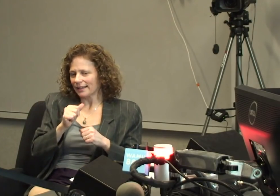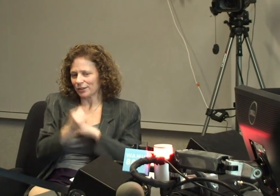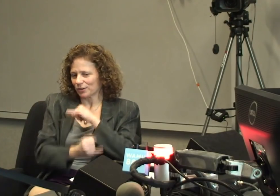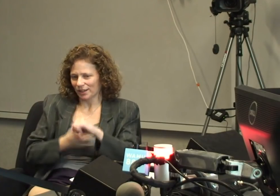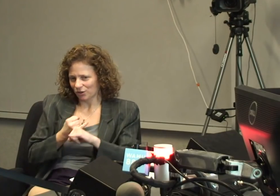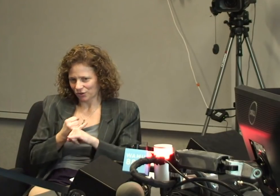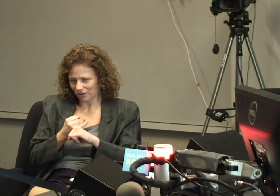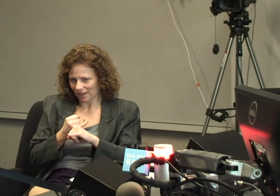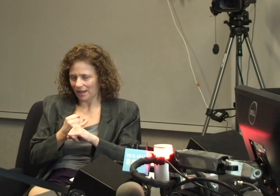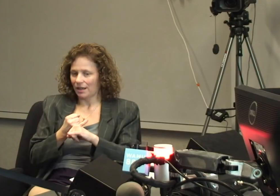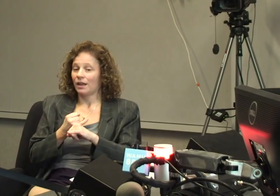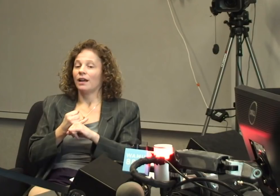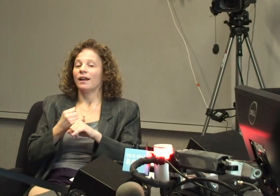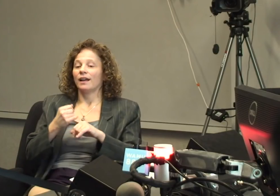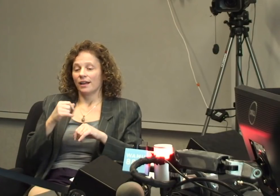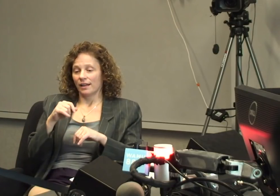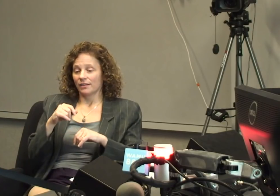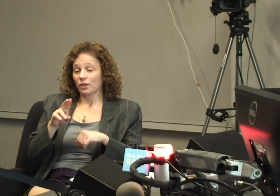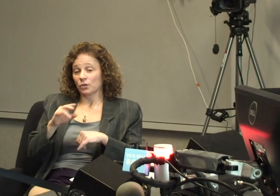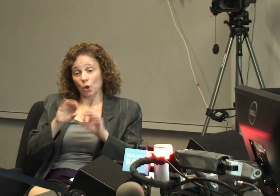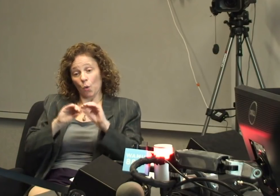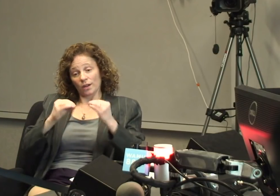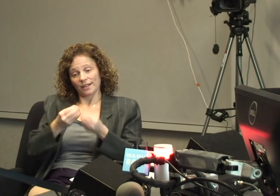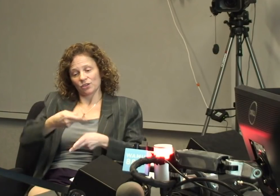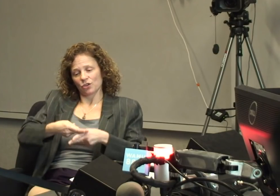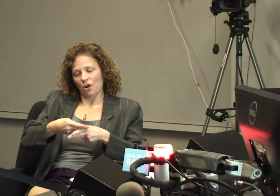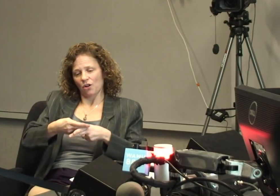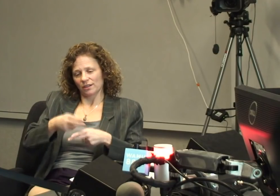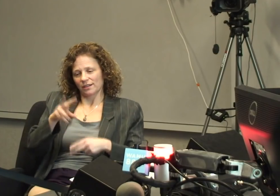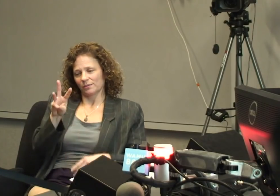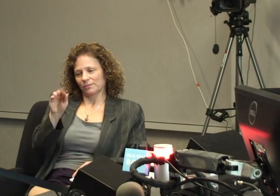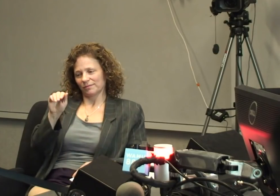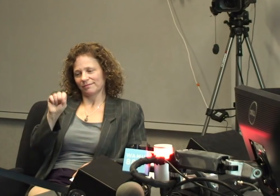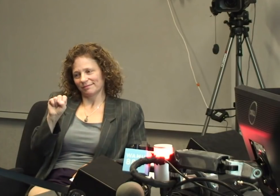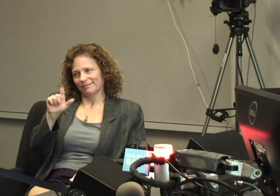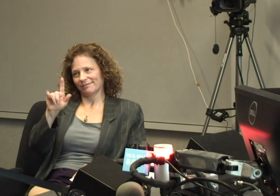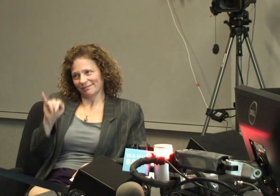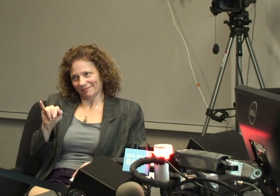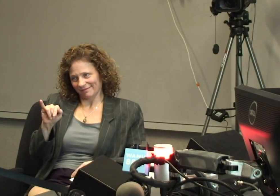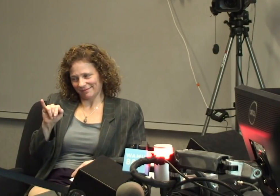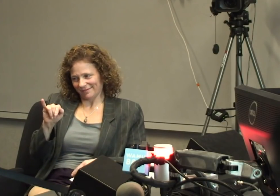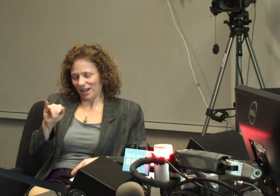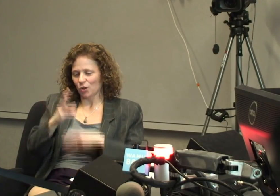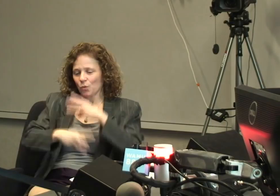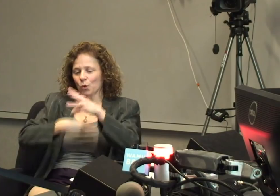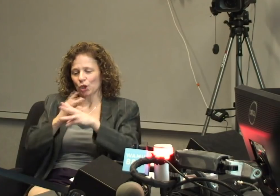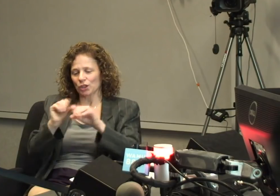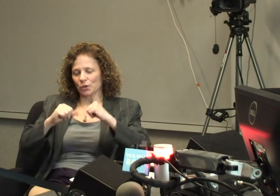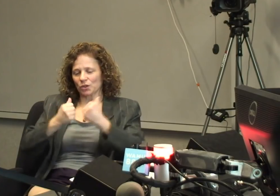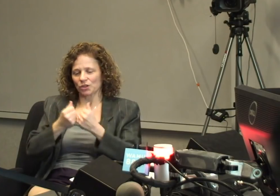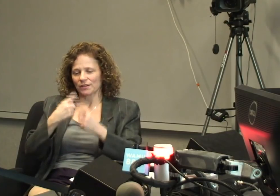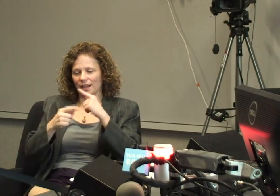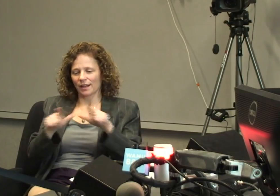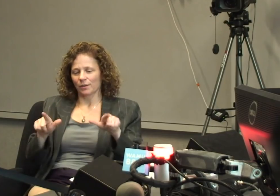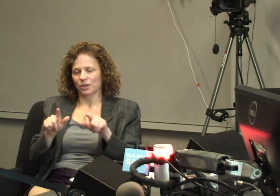When it comes to certification there is no international certifying body. There is an organization called WASLI and that's the World Association of